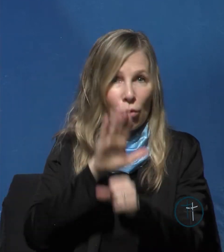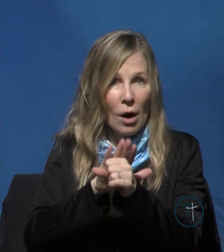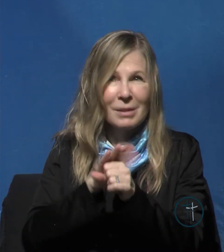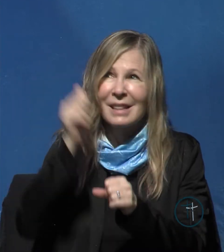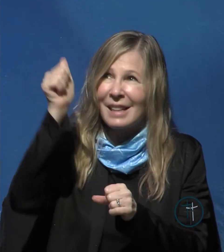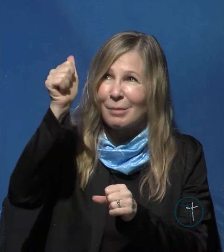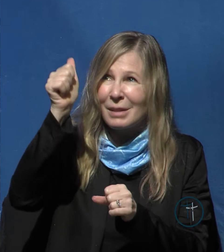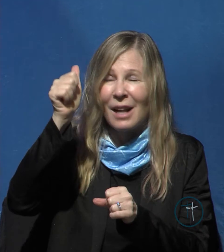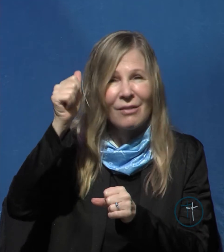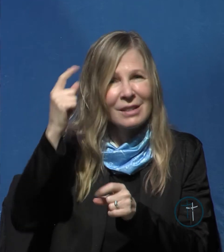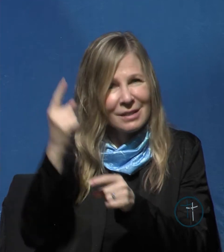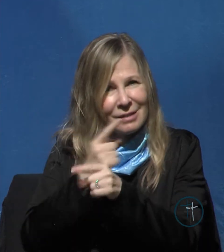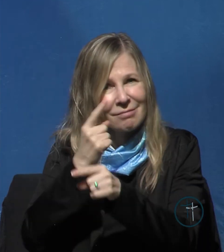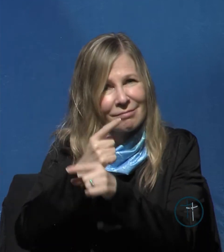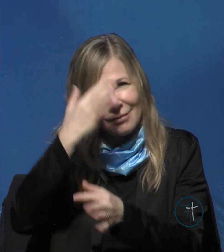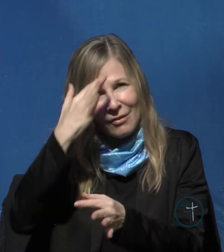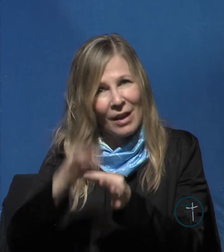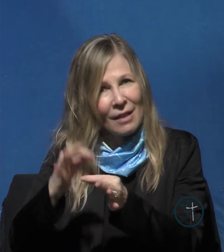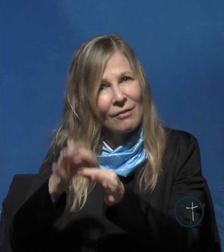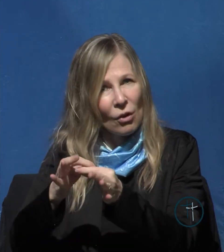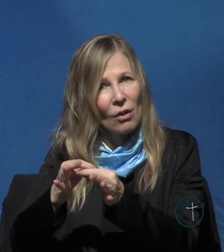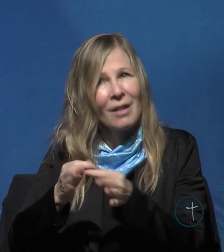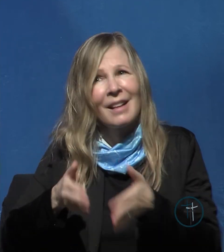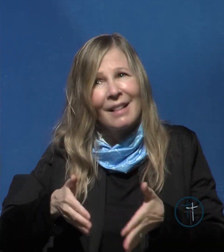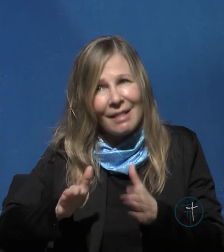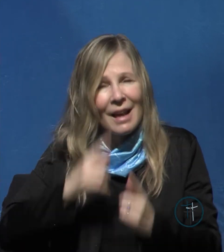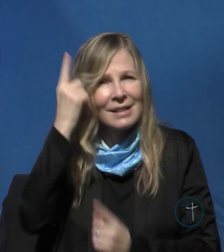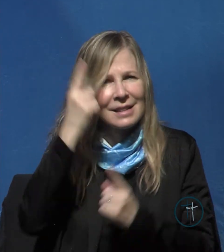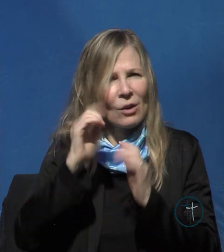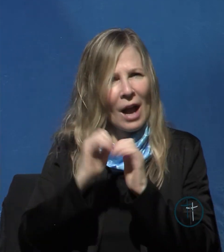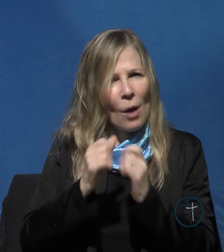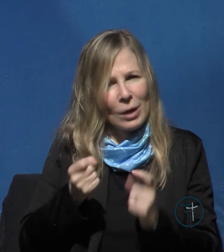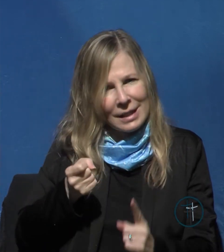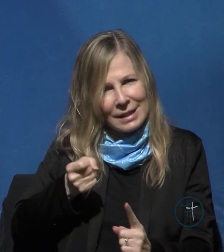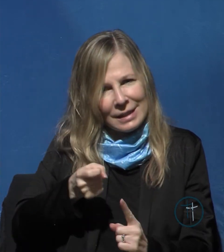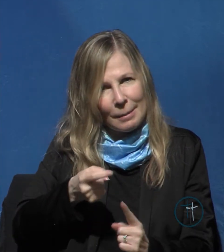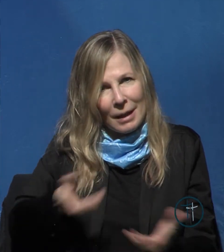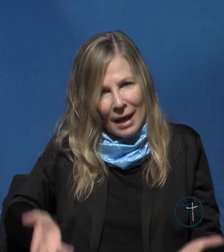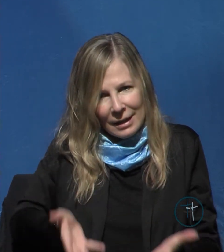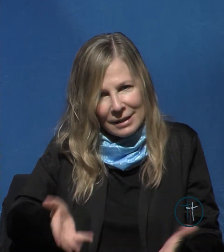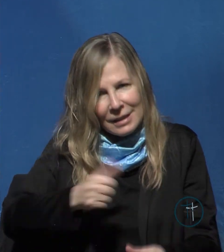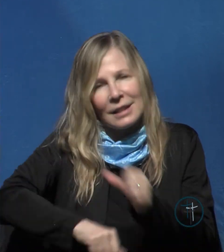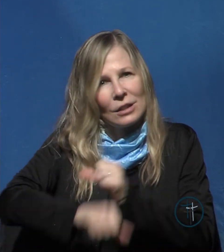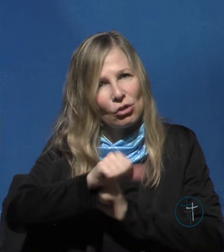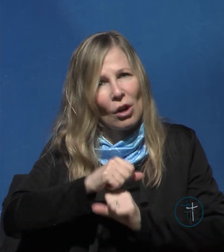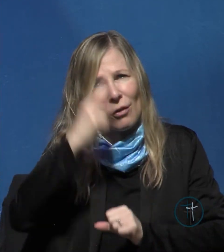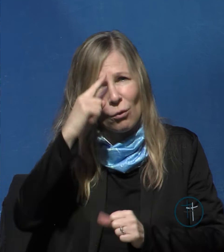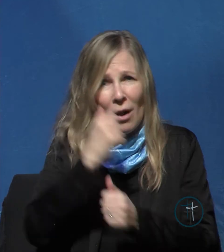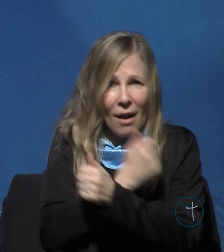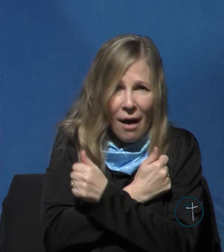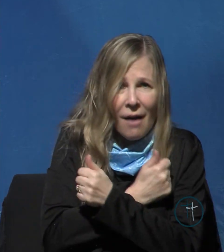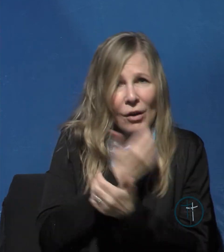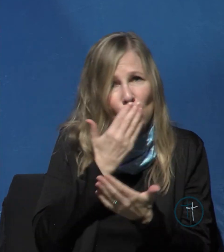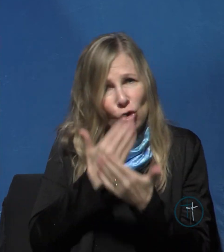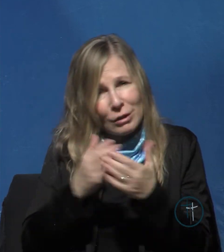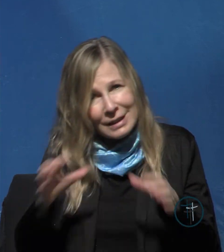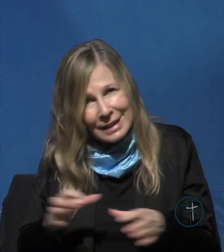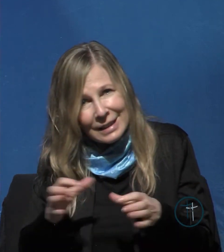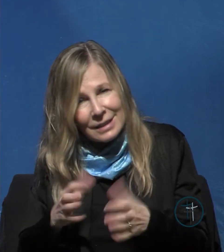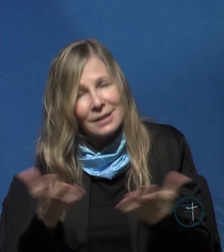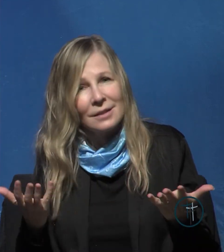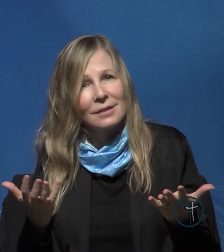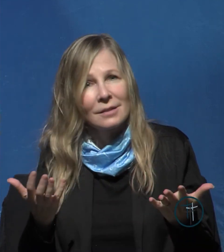to stimulate one another to love and good deeds. In other words, love is going to flow from some tangible